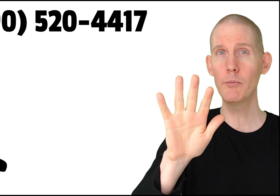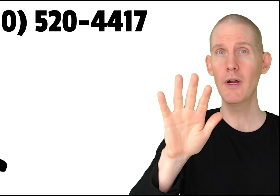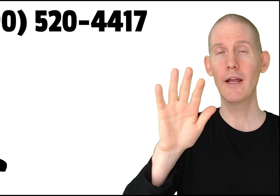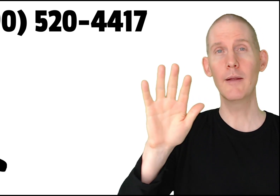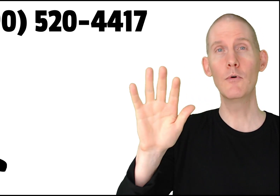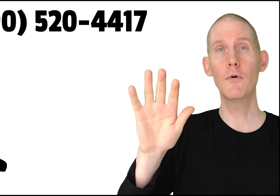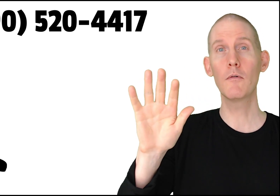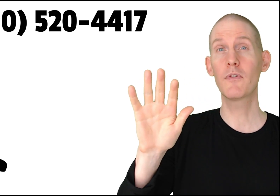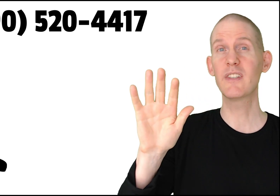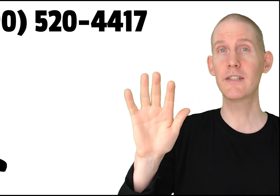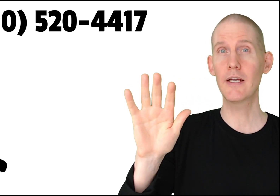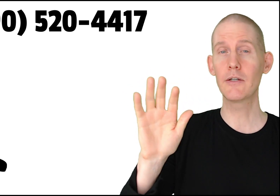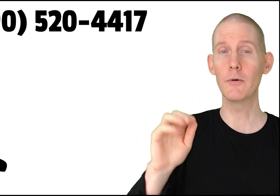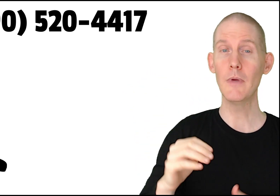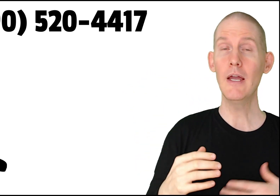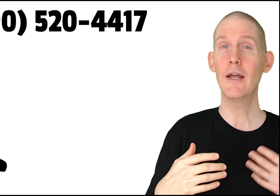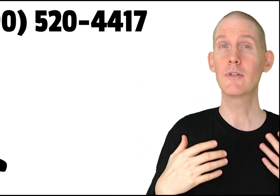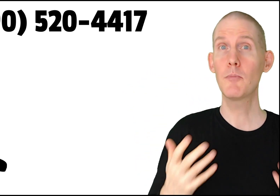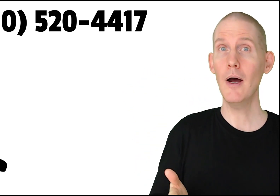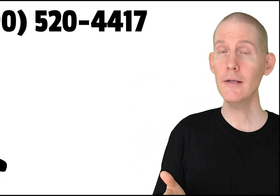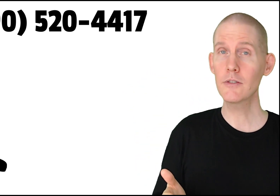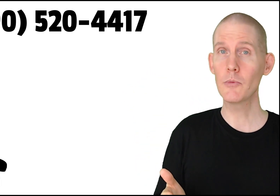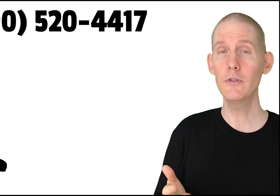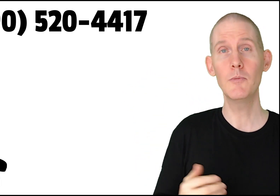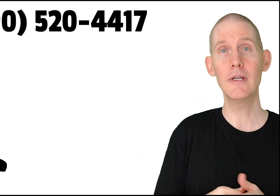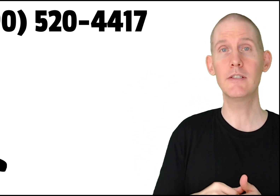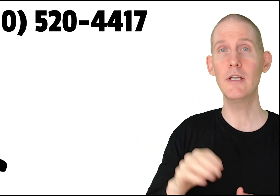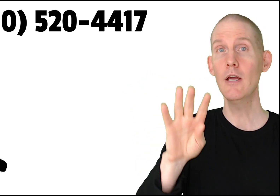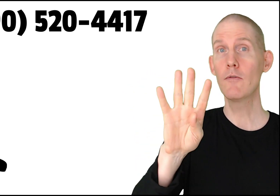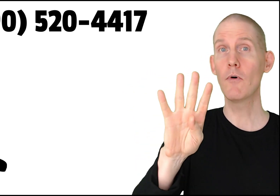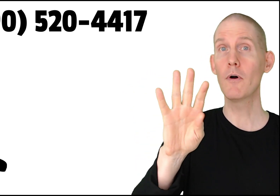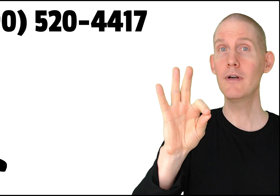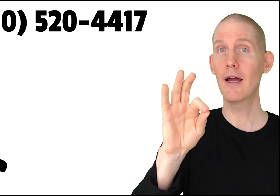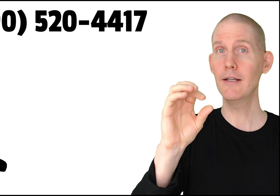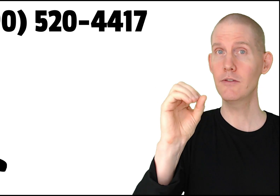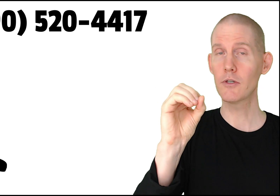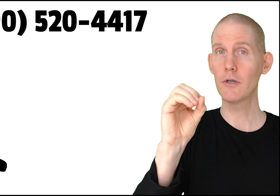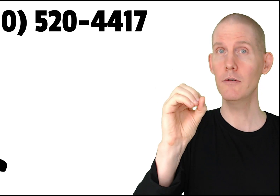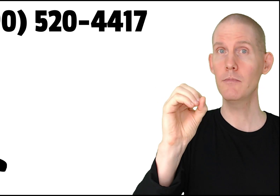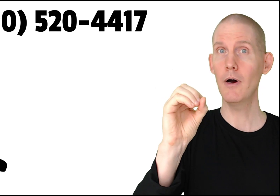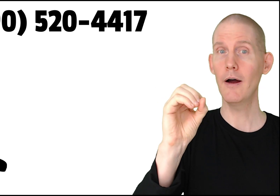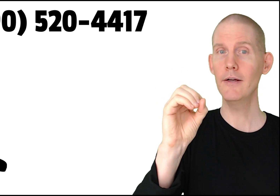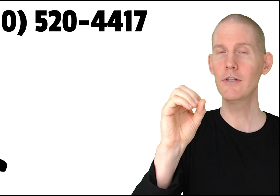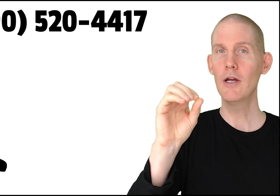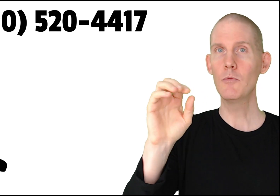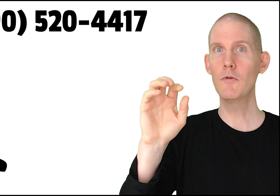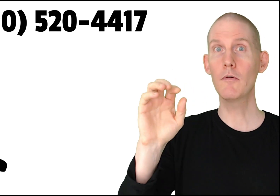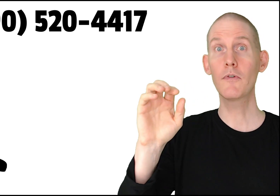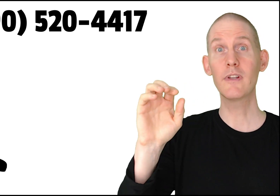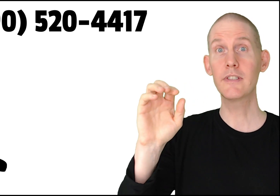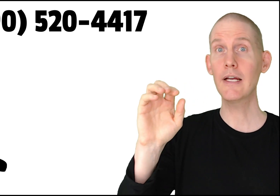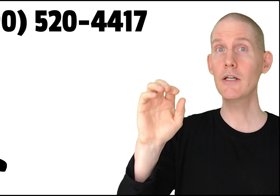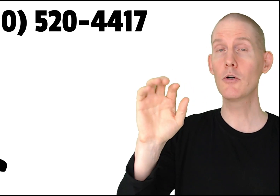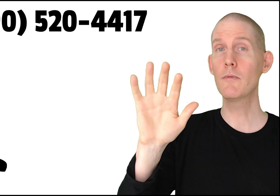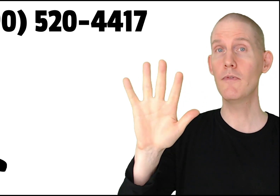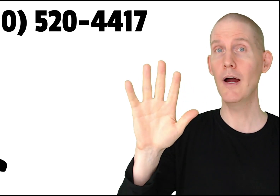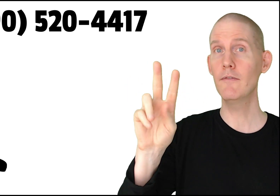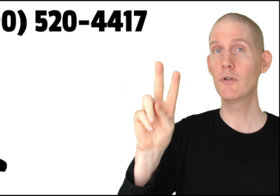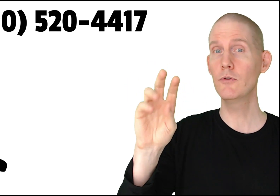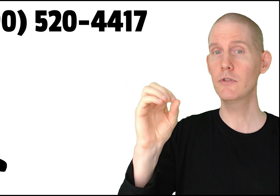and then move over for the second group. Now it's possible, you may see 490, pause, move over for the second group,